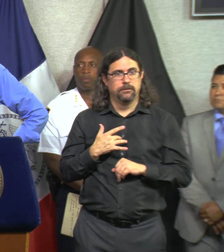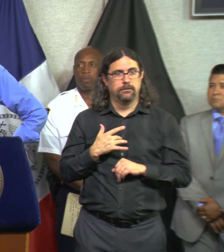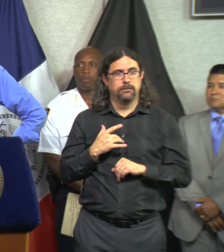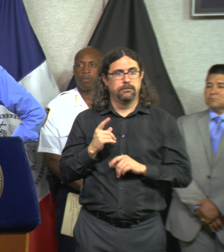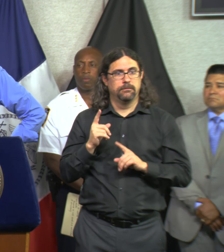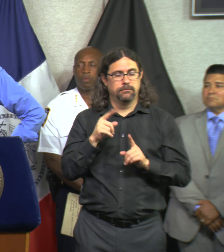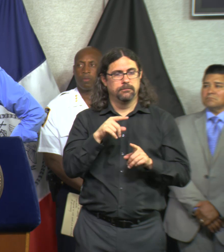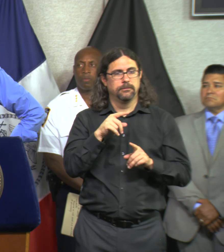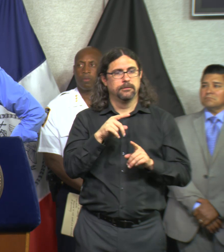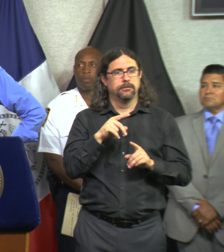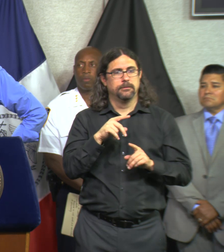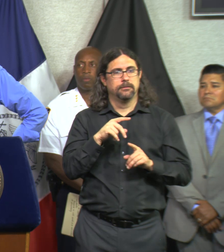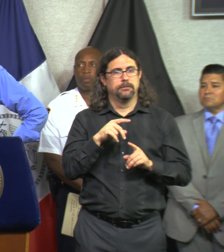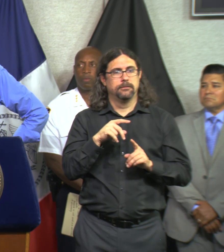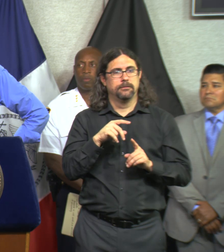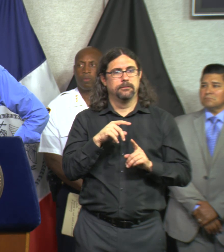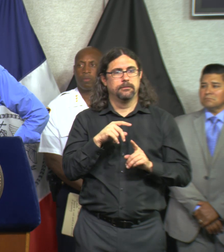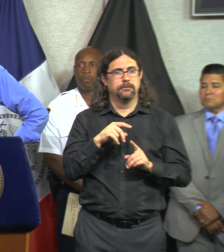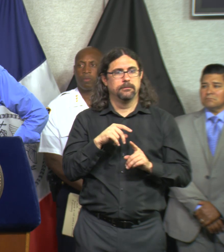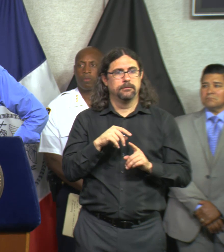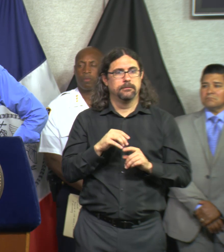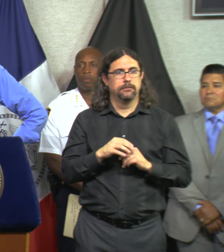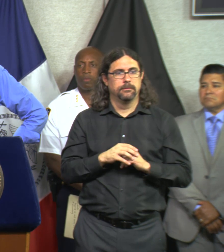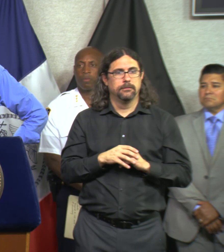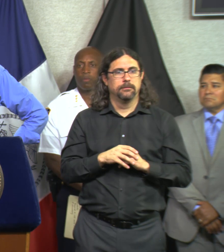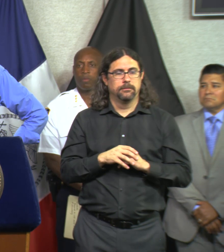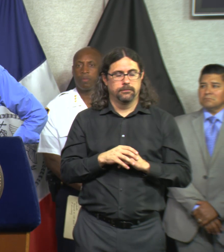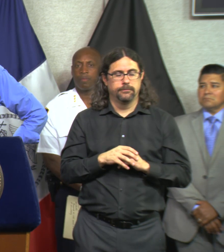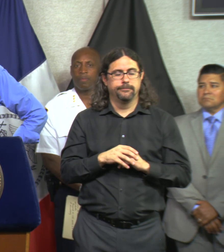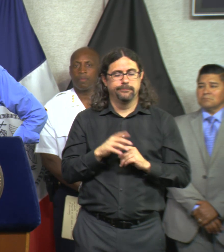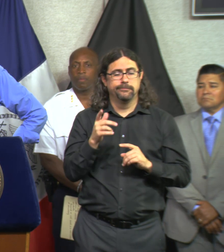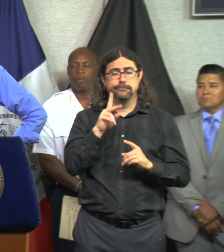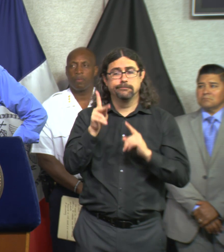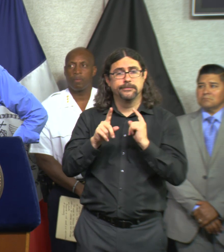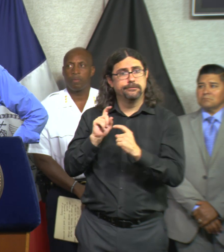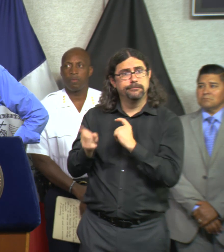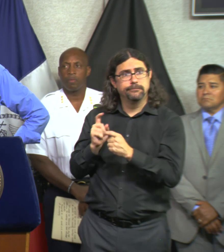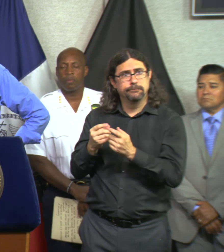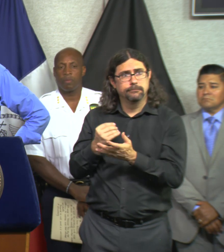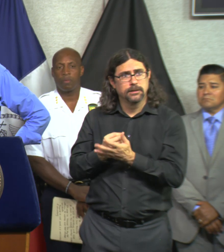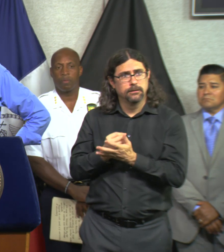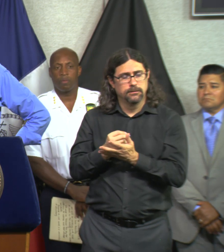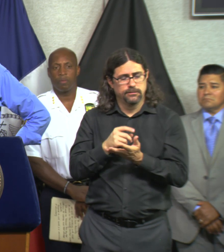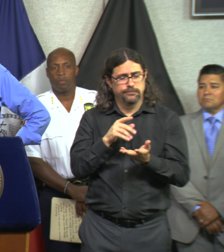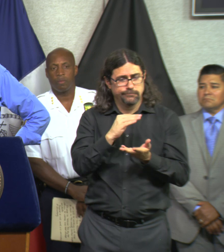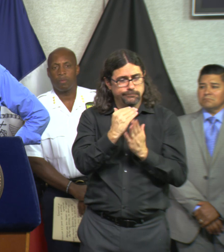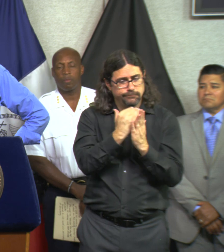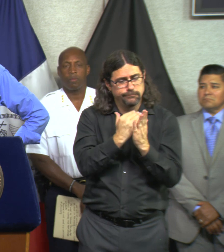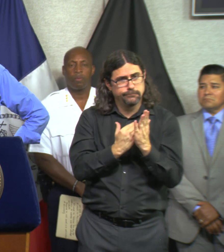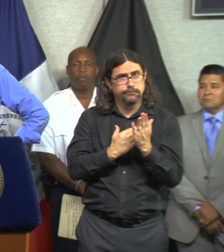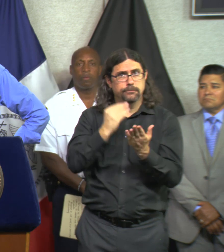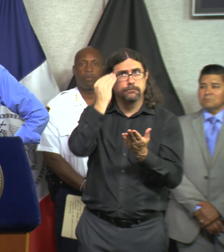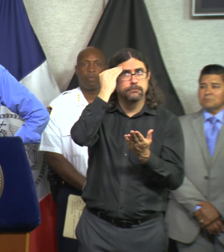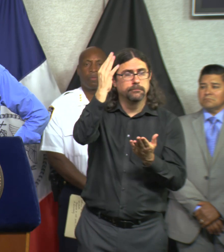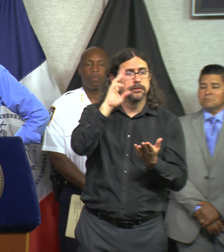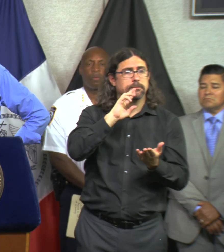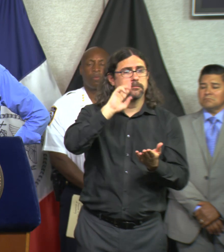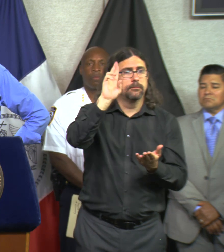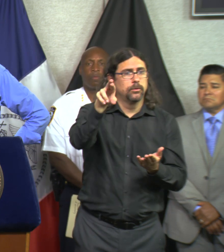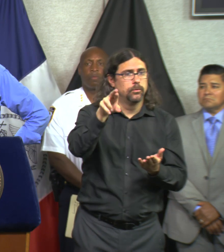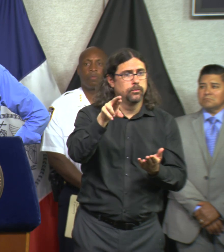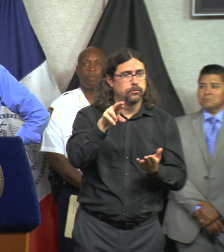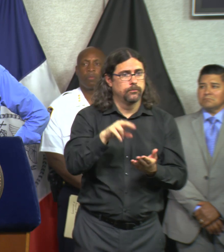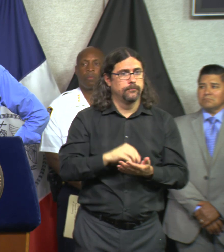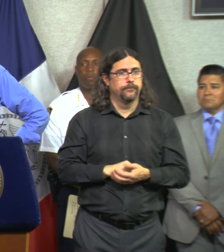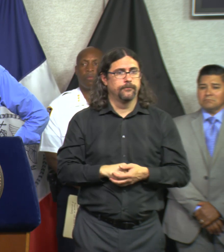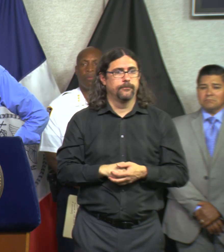the campaign about any of the specifics or technical things, because they can answer it better. Fairness PAC worked